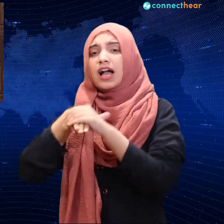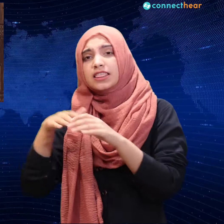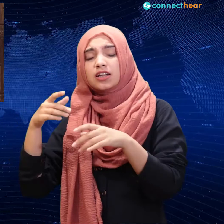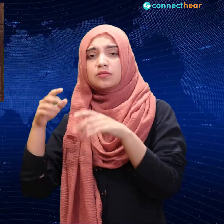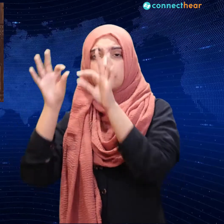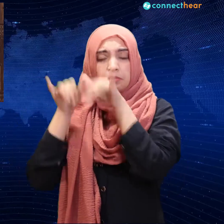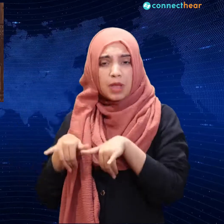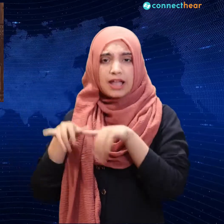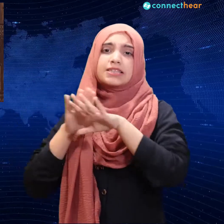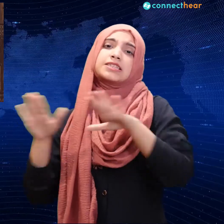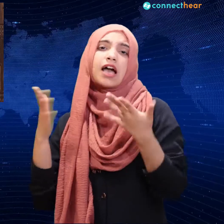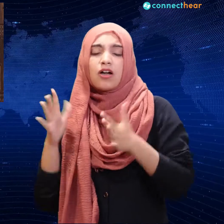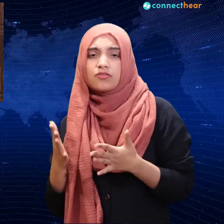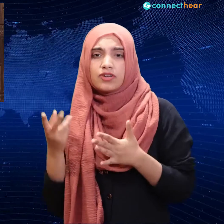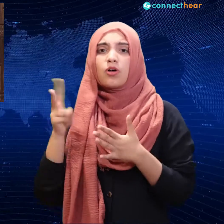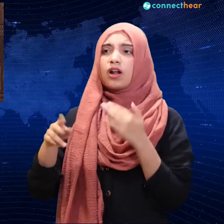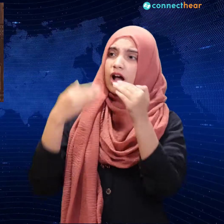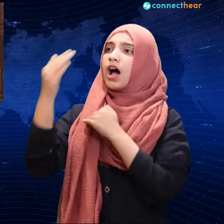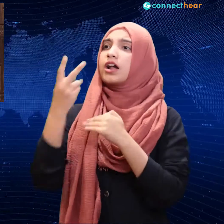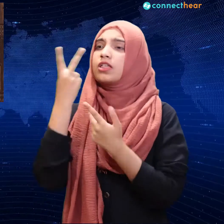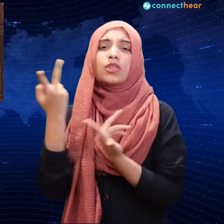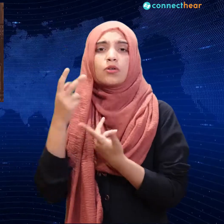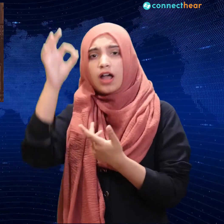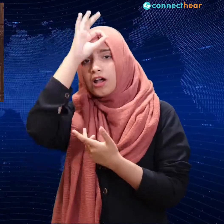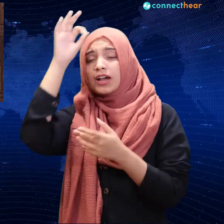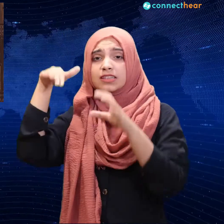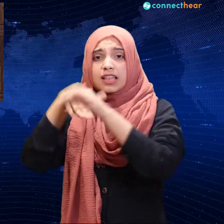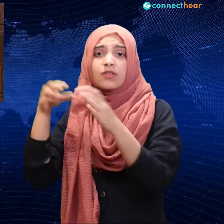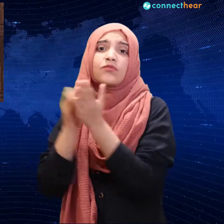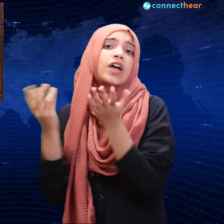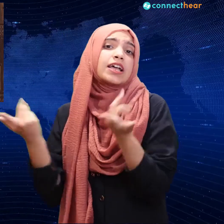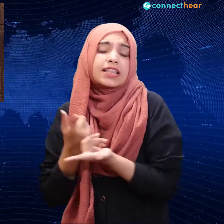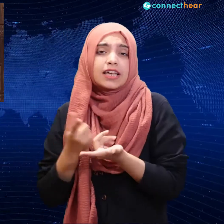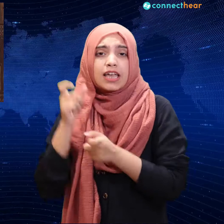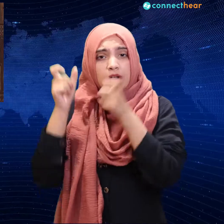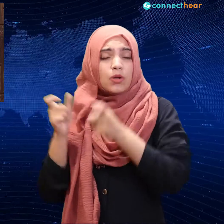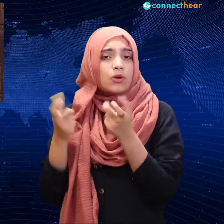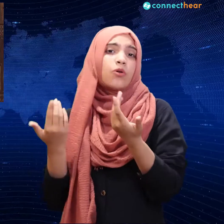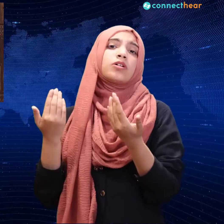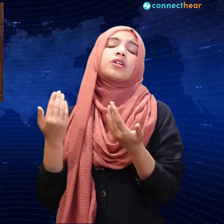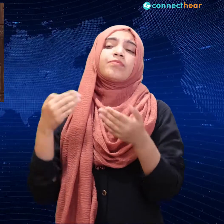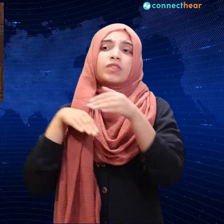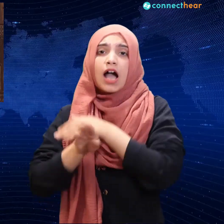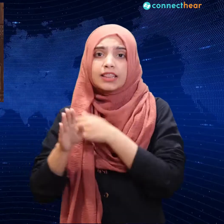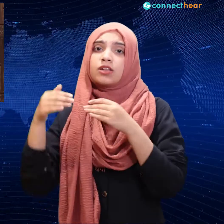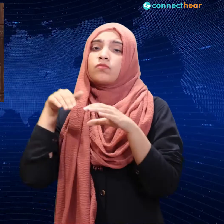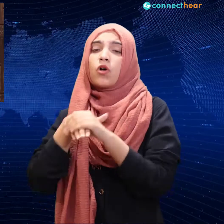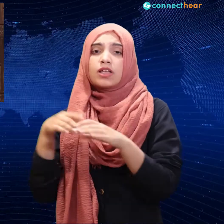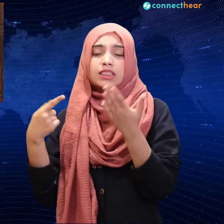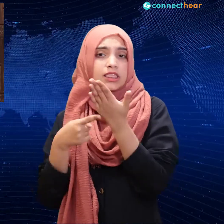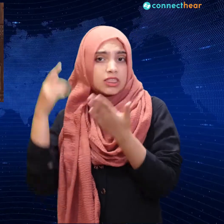many in the world about the future of Afghanistan and its people under the Taliban, notorious for